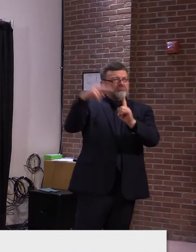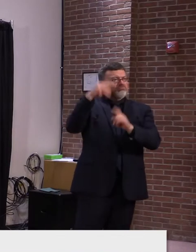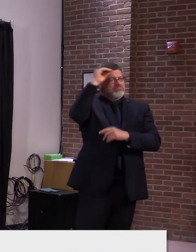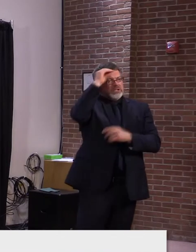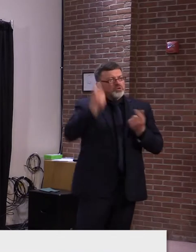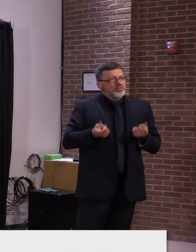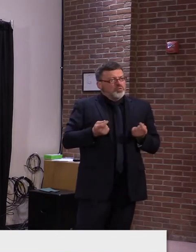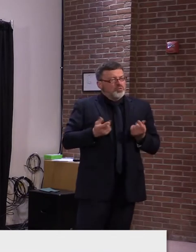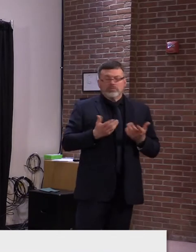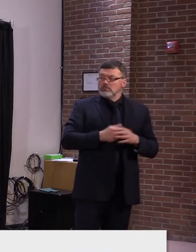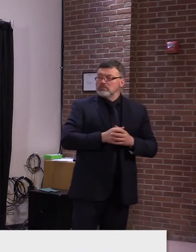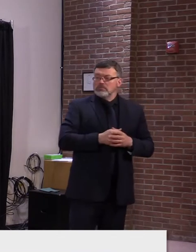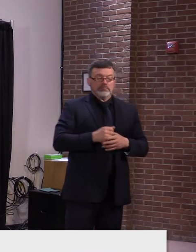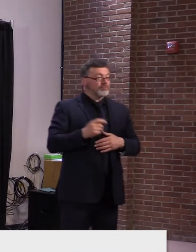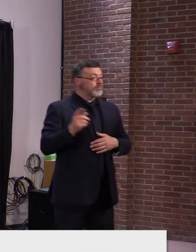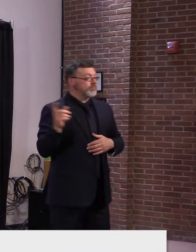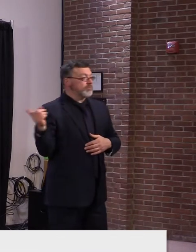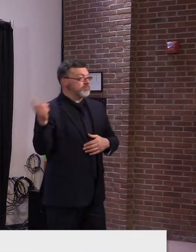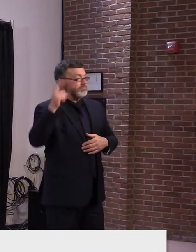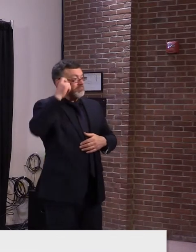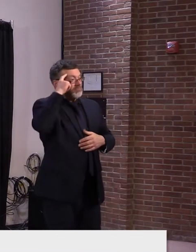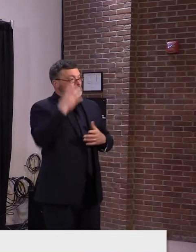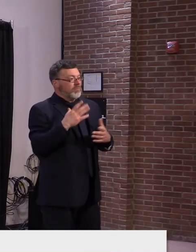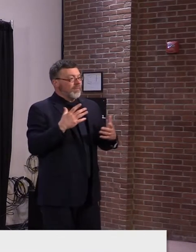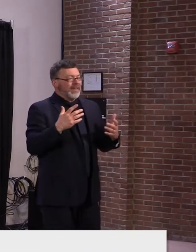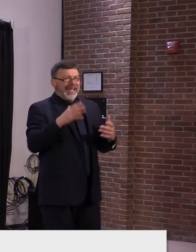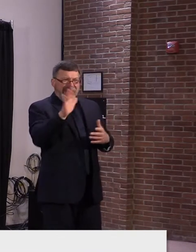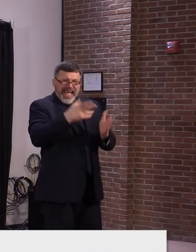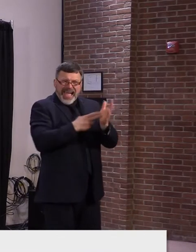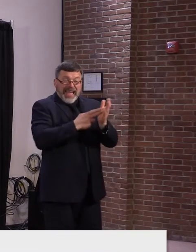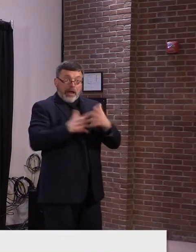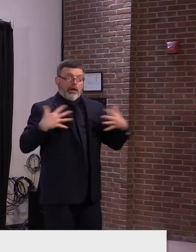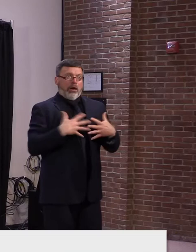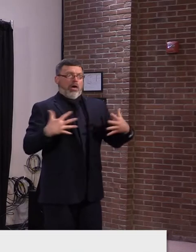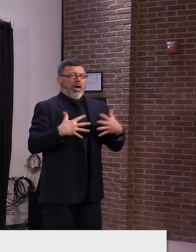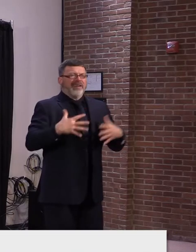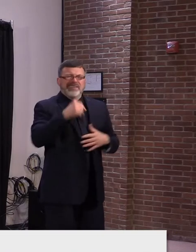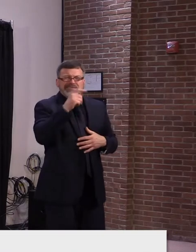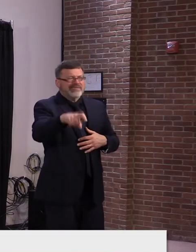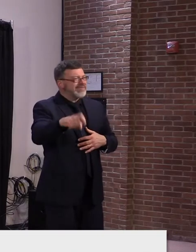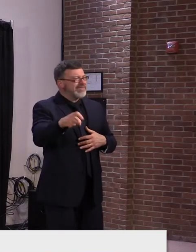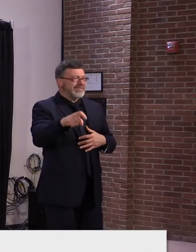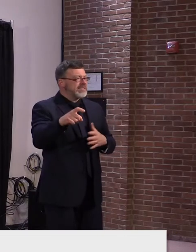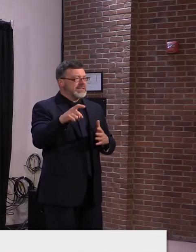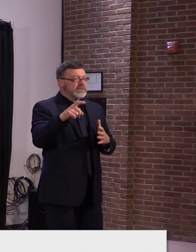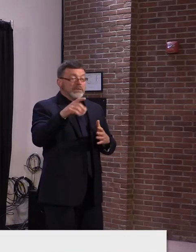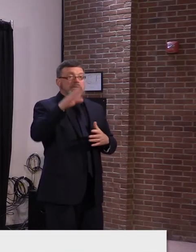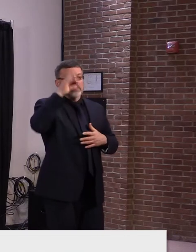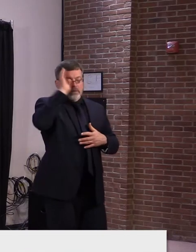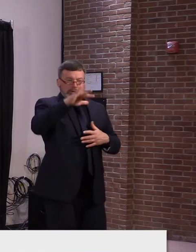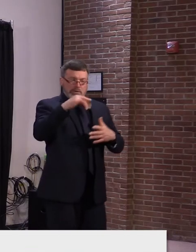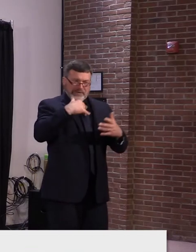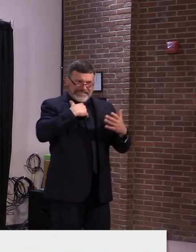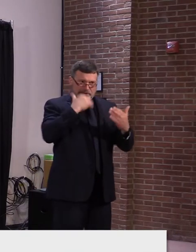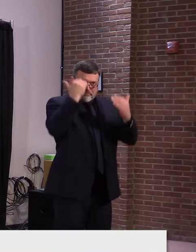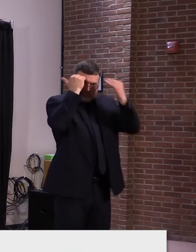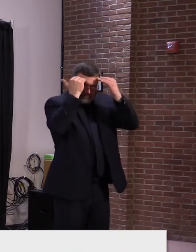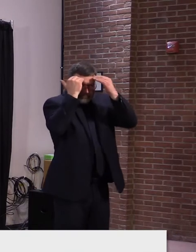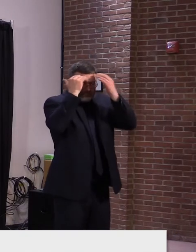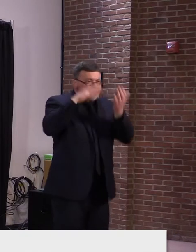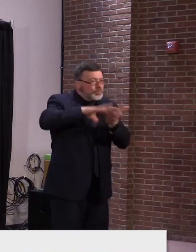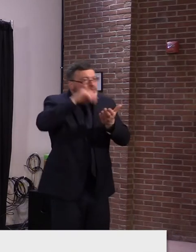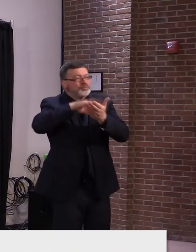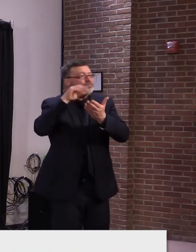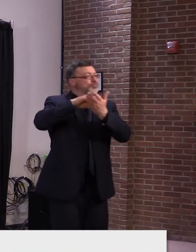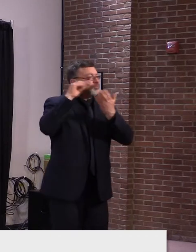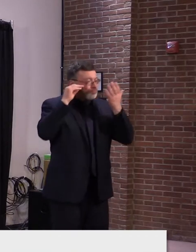mean, I don't think we should be afraid of the virus. We've learned so much over the last 2 years. We have a lot of tools in the toolbox.